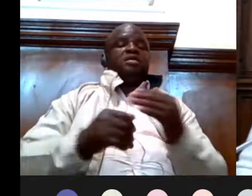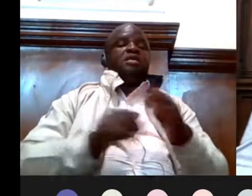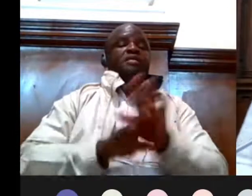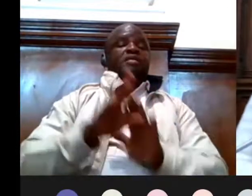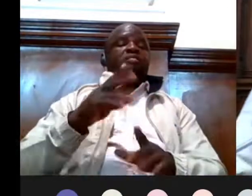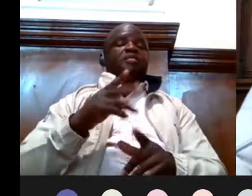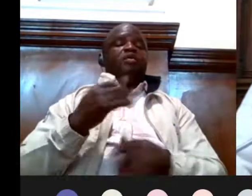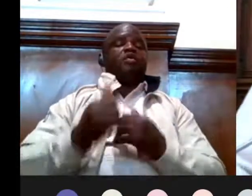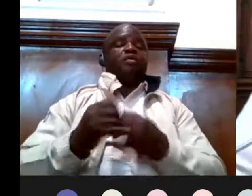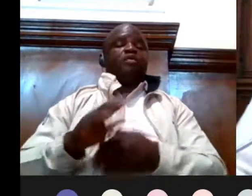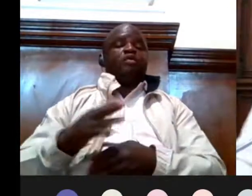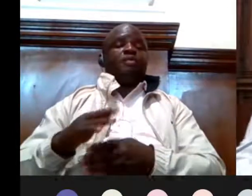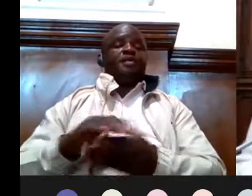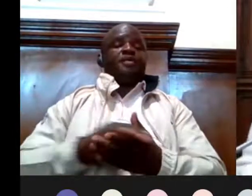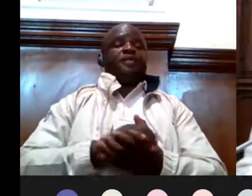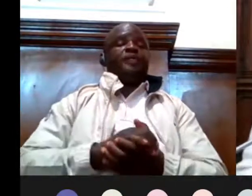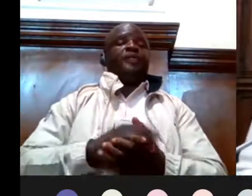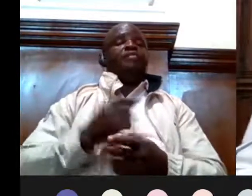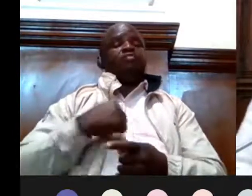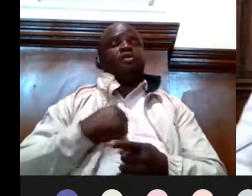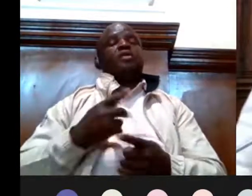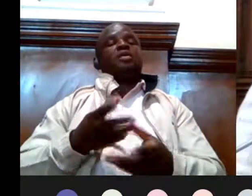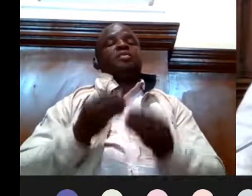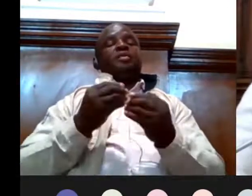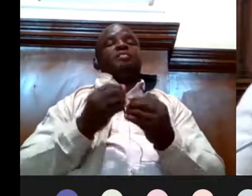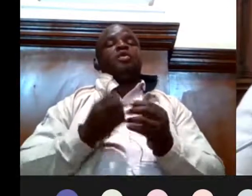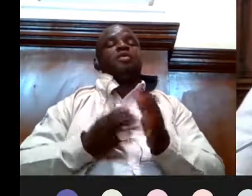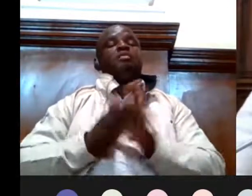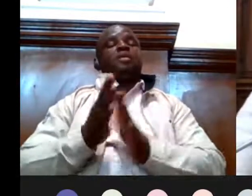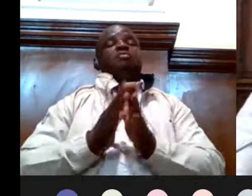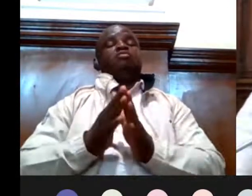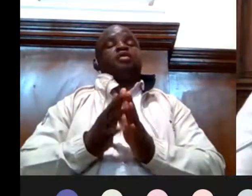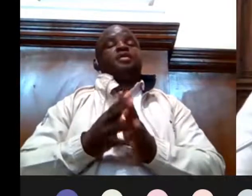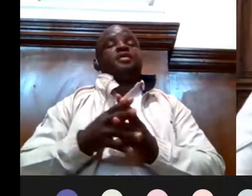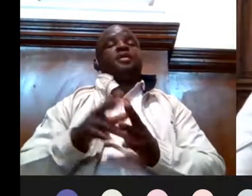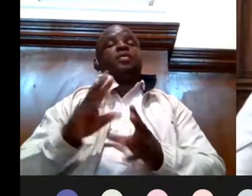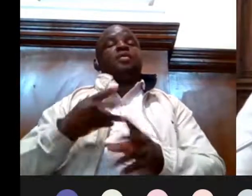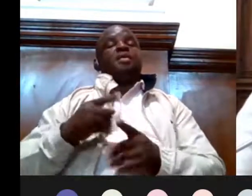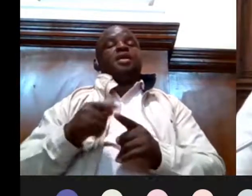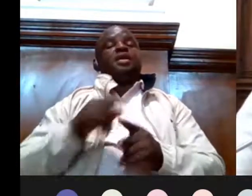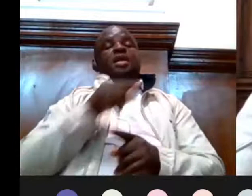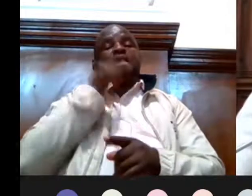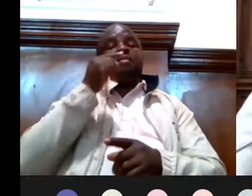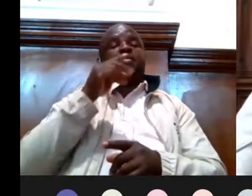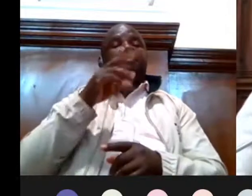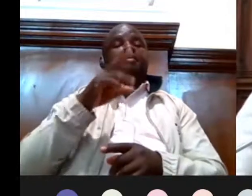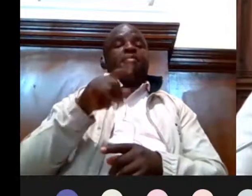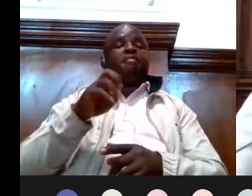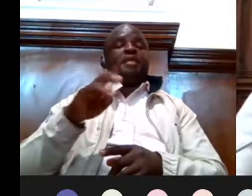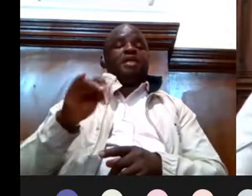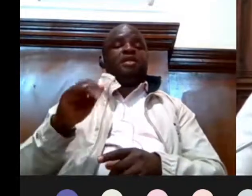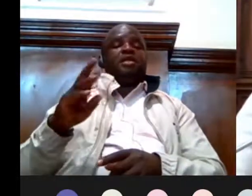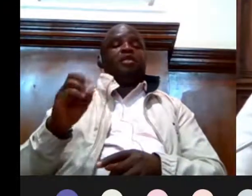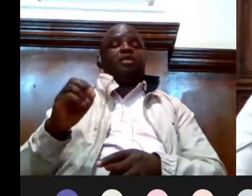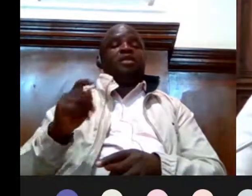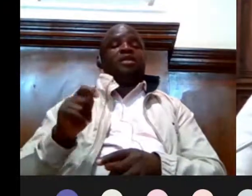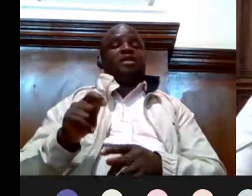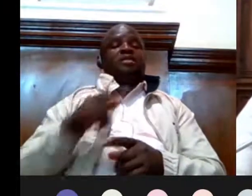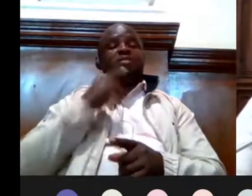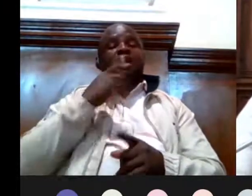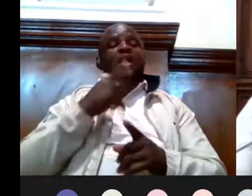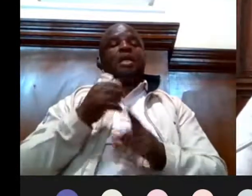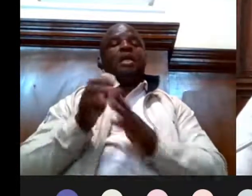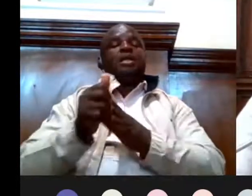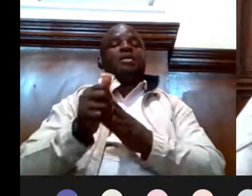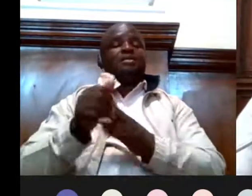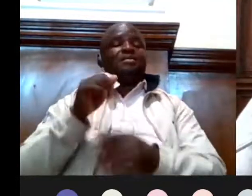action. We are inspired by these women patriots who who took up the fight for gender equality